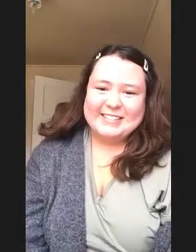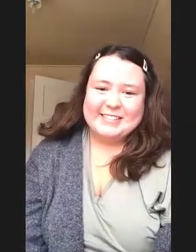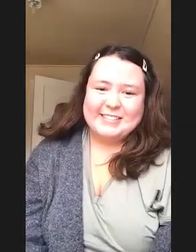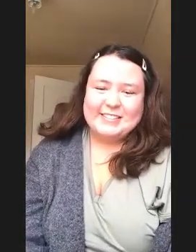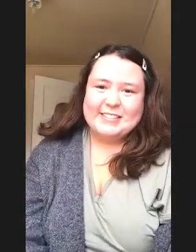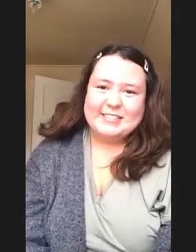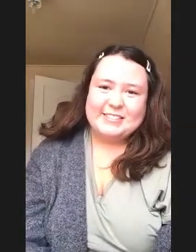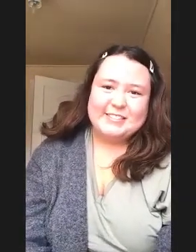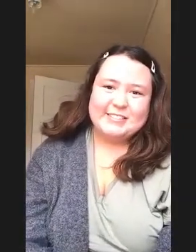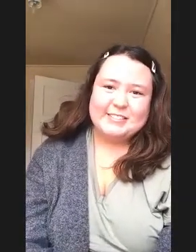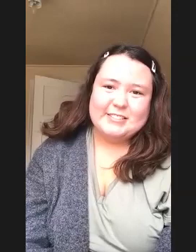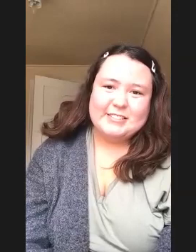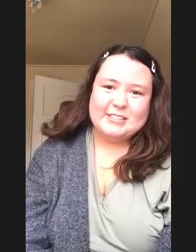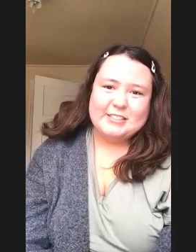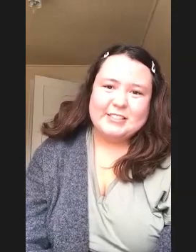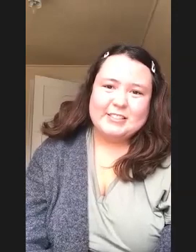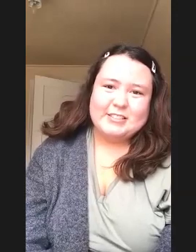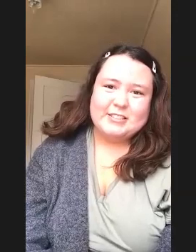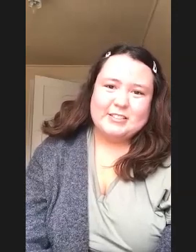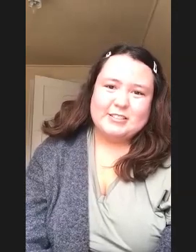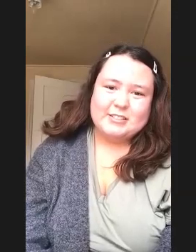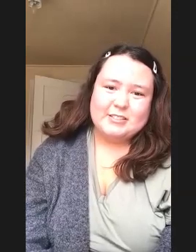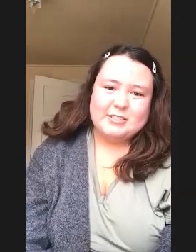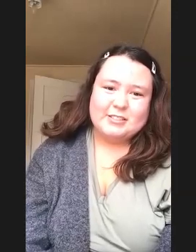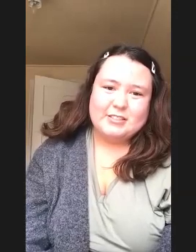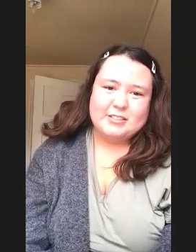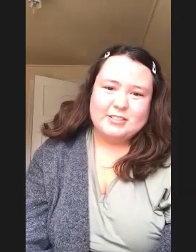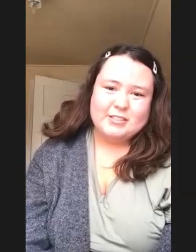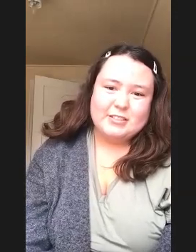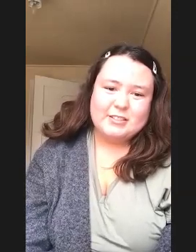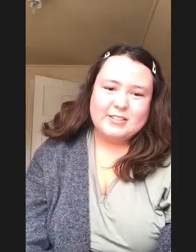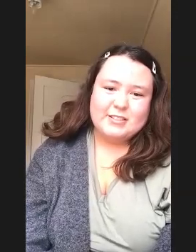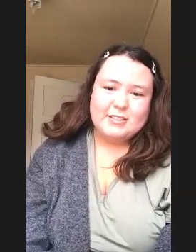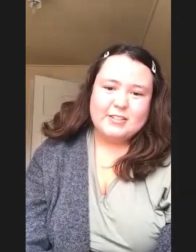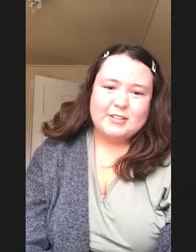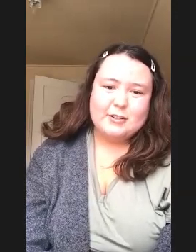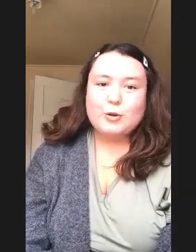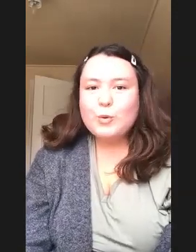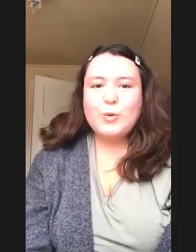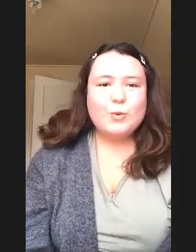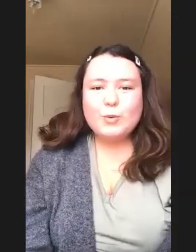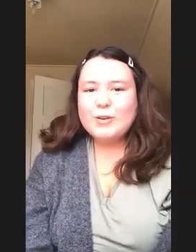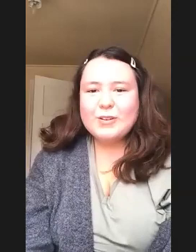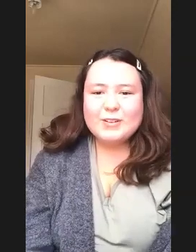wonder, does anybody else have like a favorite food that they want to know that Jodi might? Do you